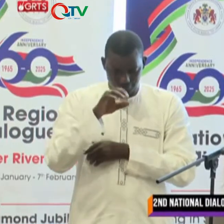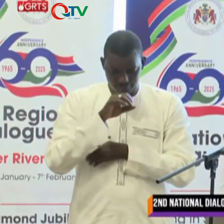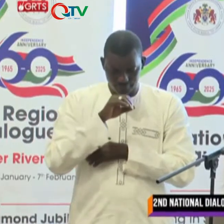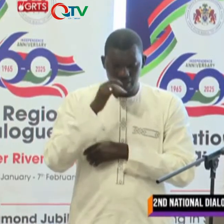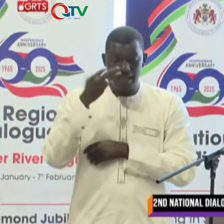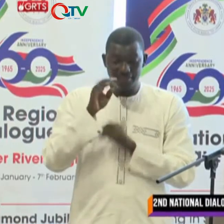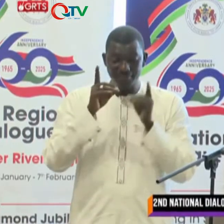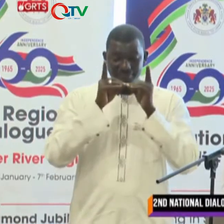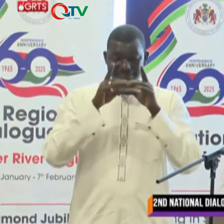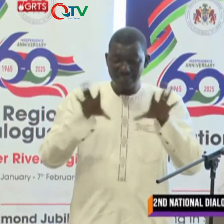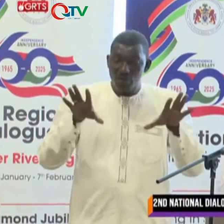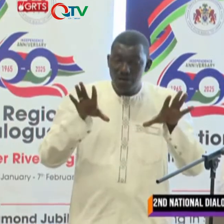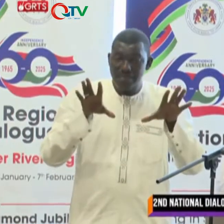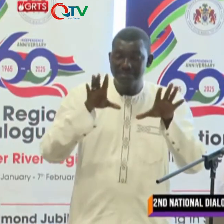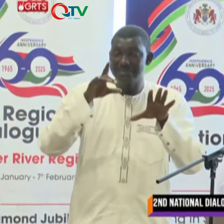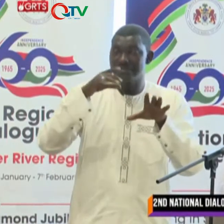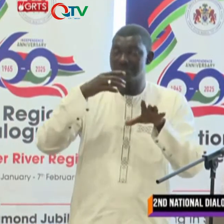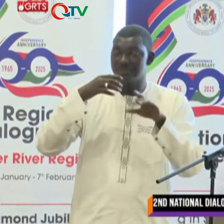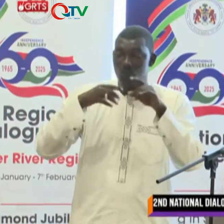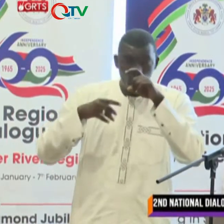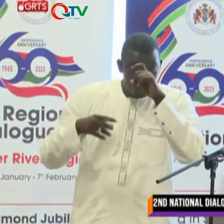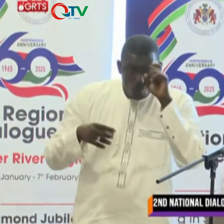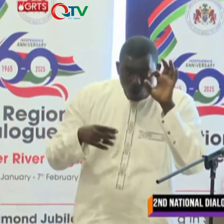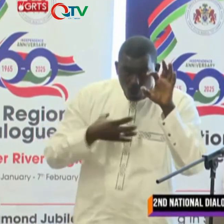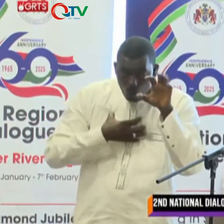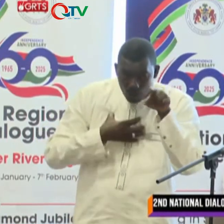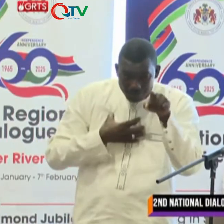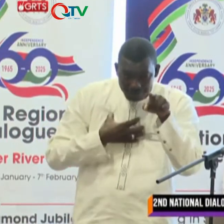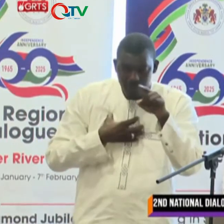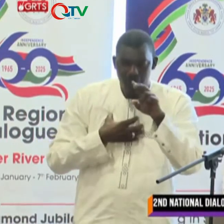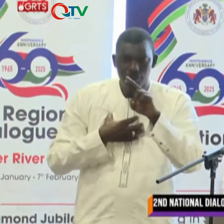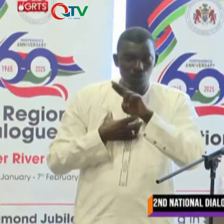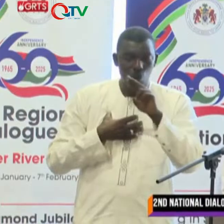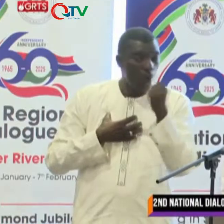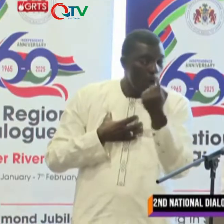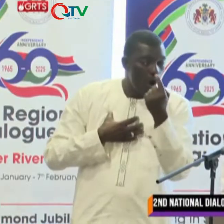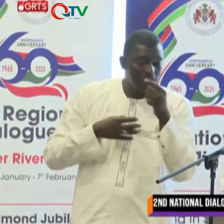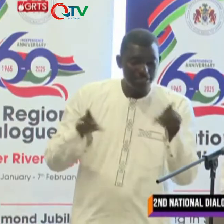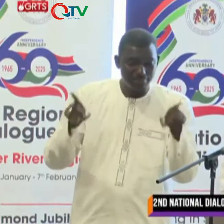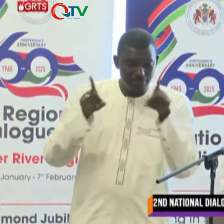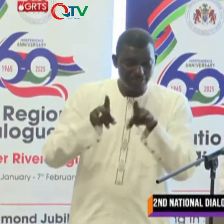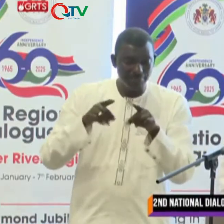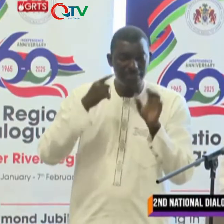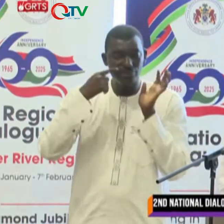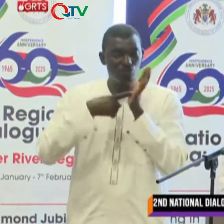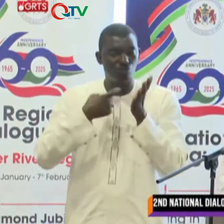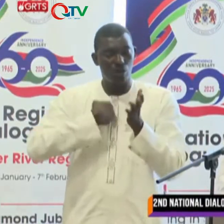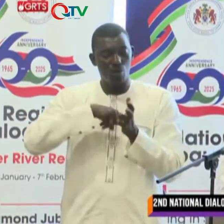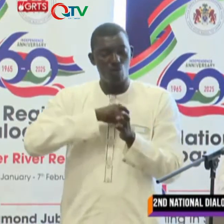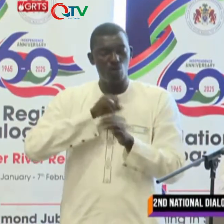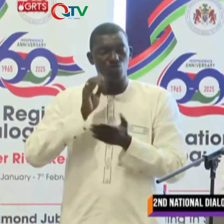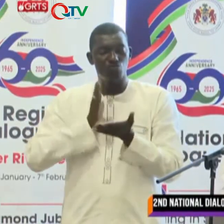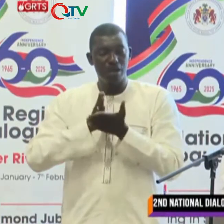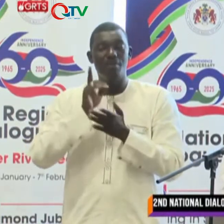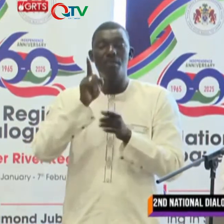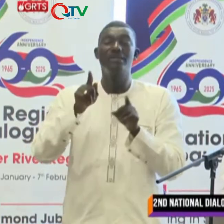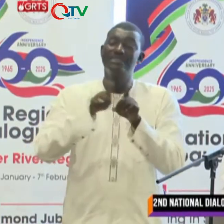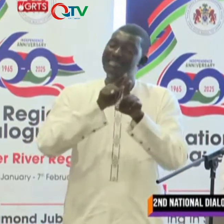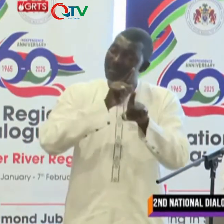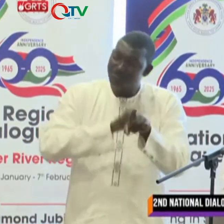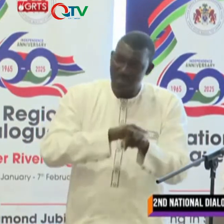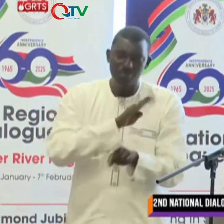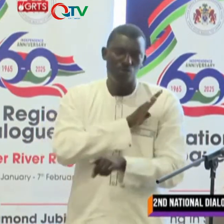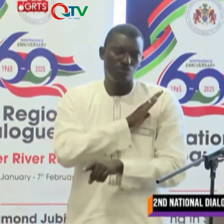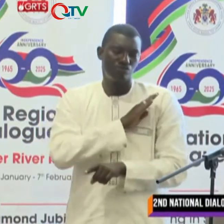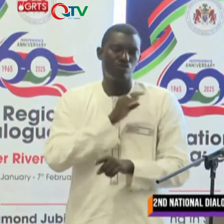If democracy is to work, we must not only participate and exercise our rights, but must also